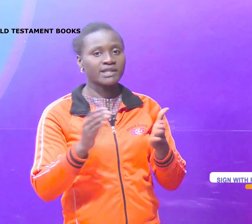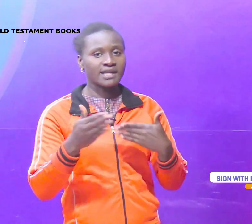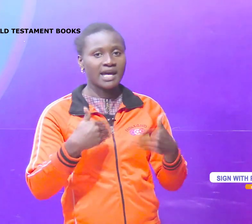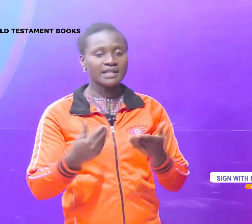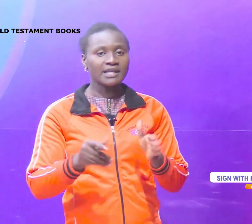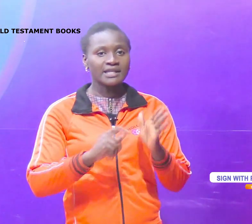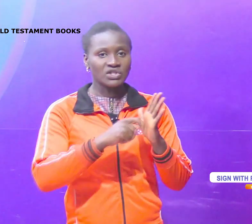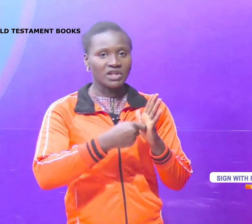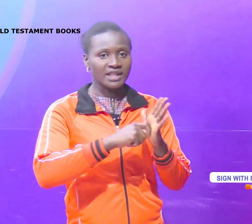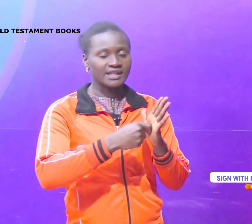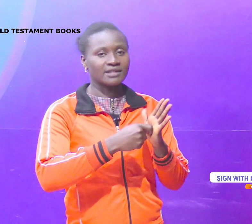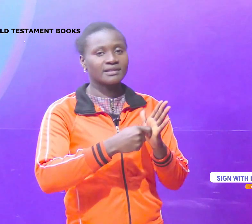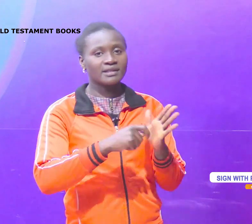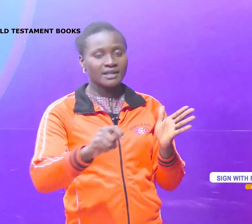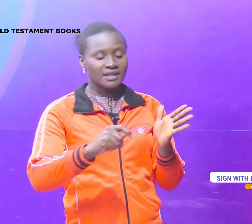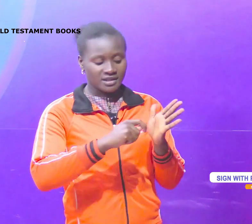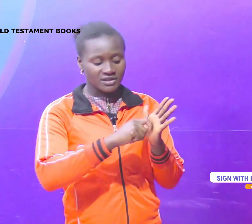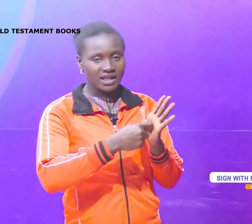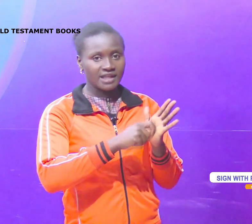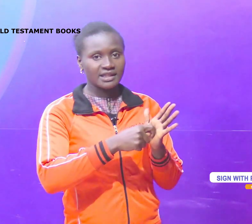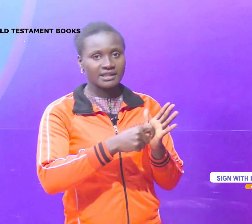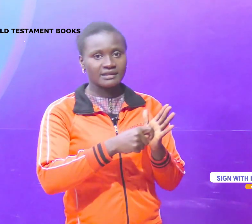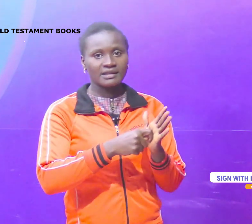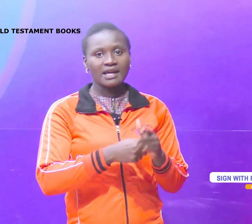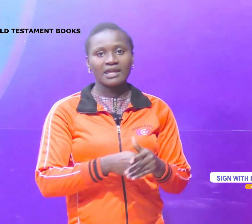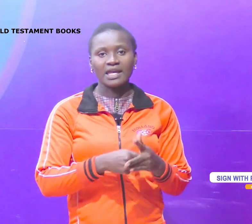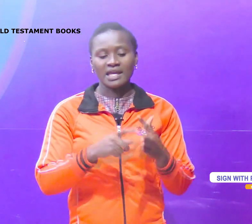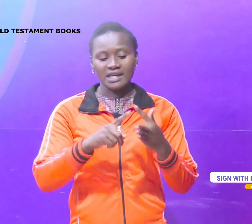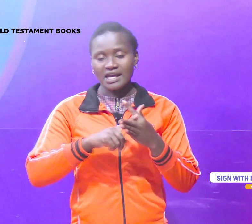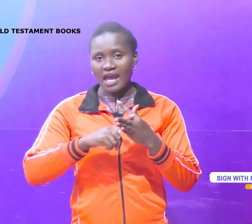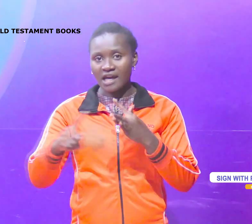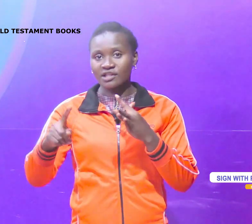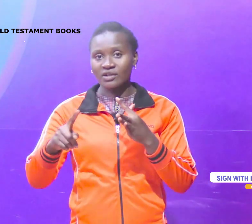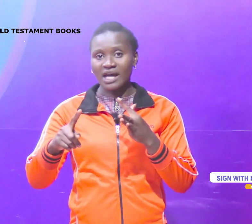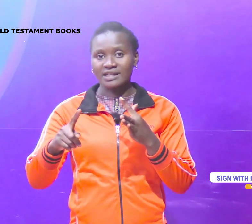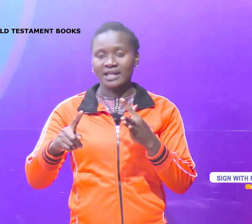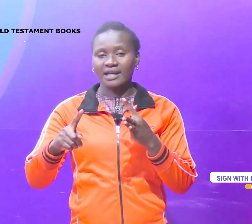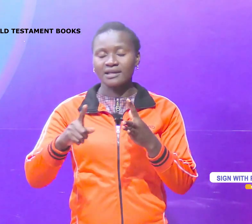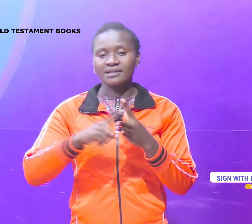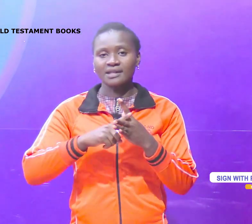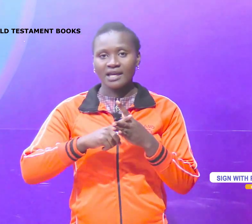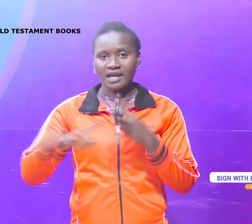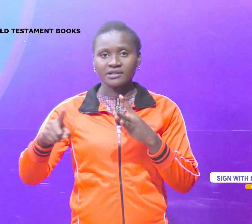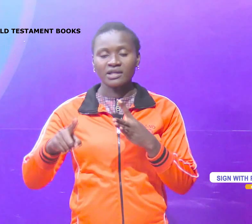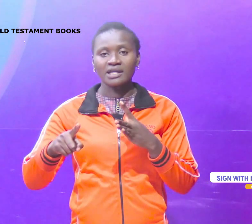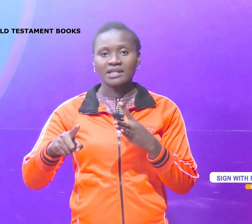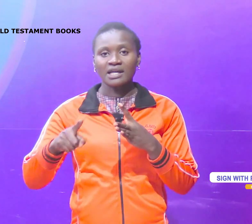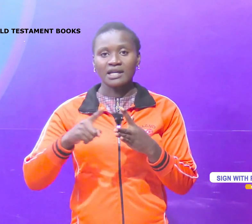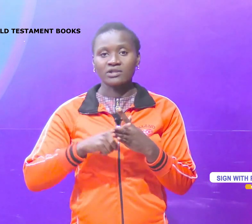sign Genesis. Genesis. And then Exodus, like this. Exodus. Exodus